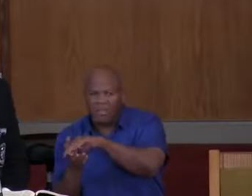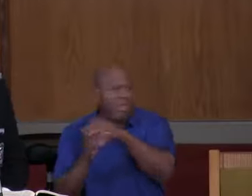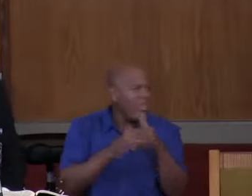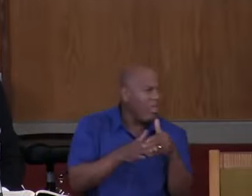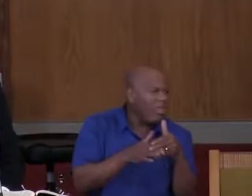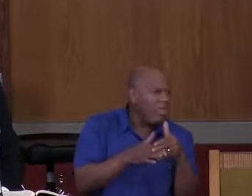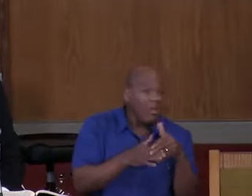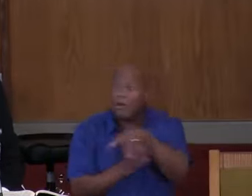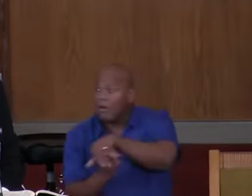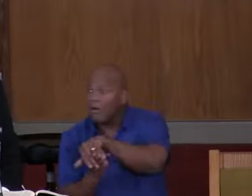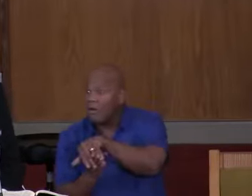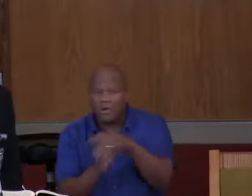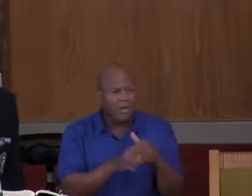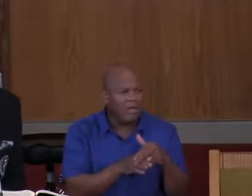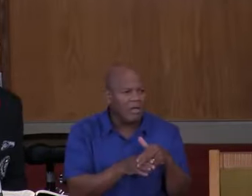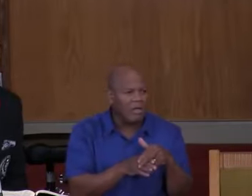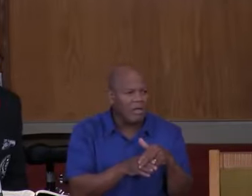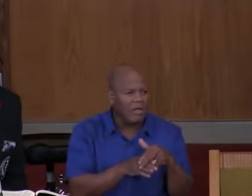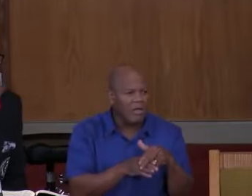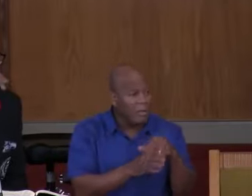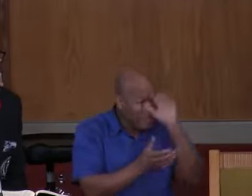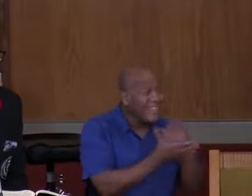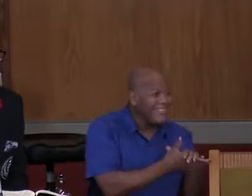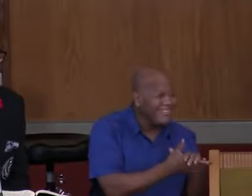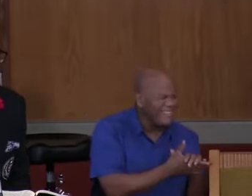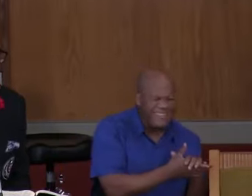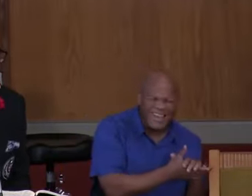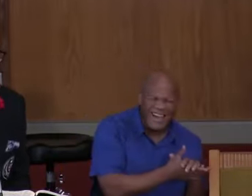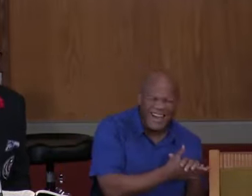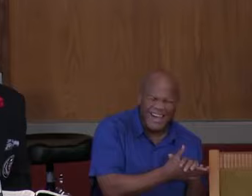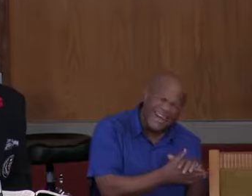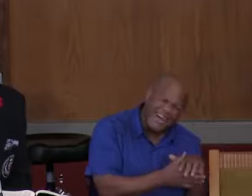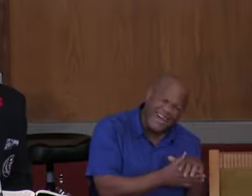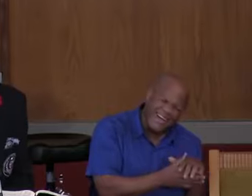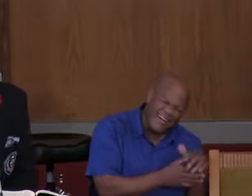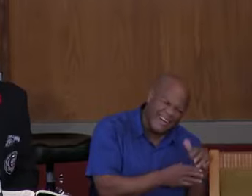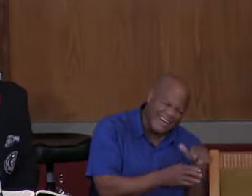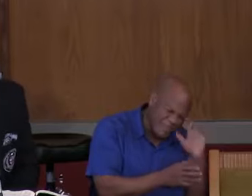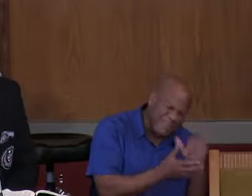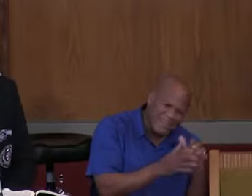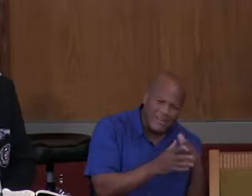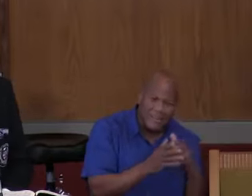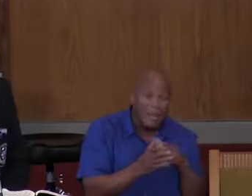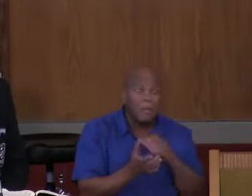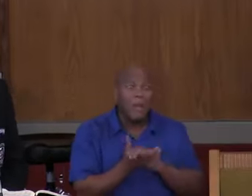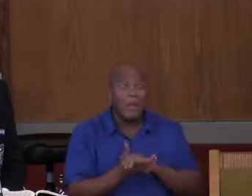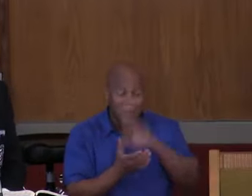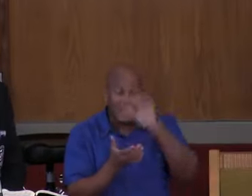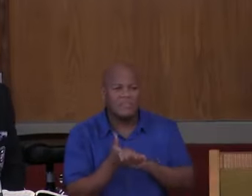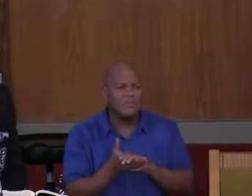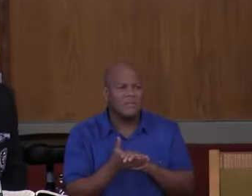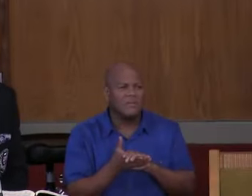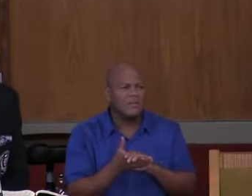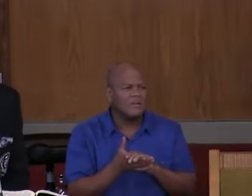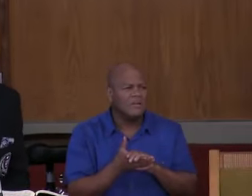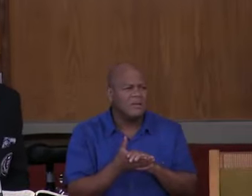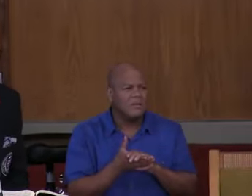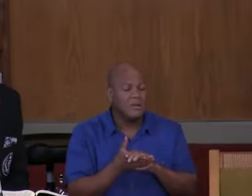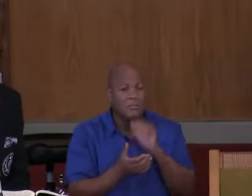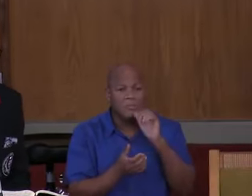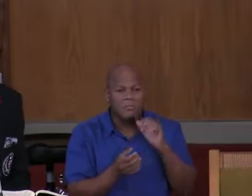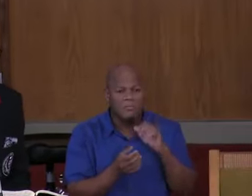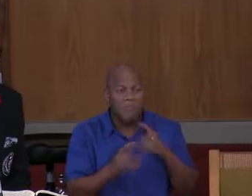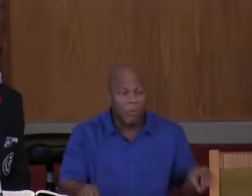we believe, we don't really believe. We believe in marriage, but divorce is at an all-time